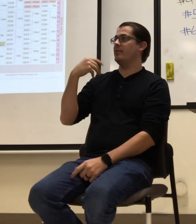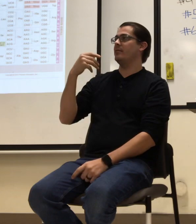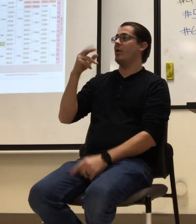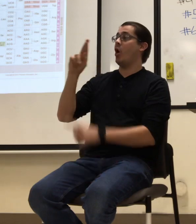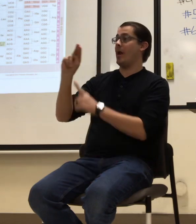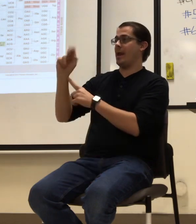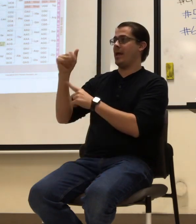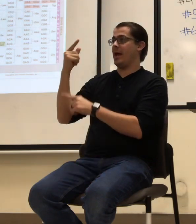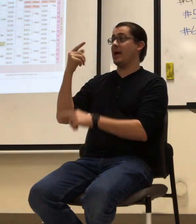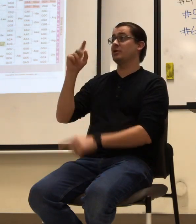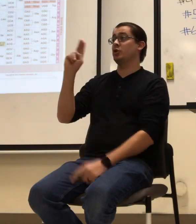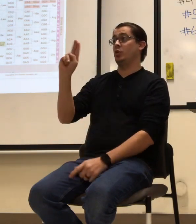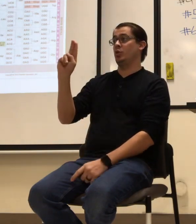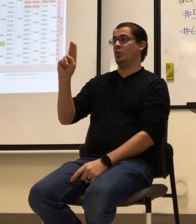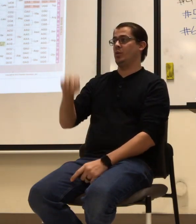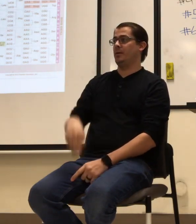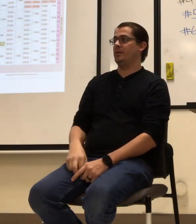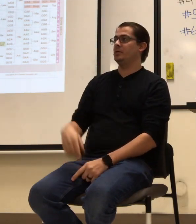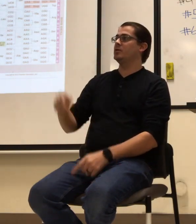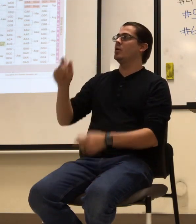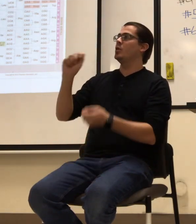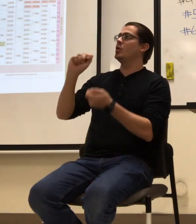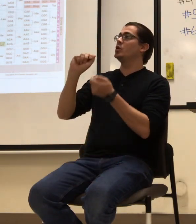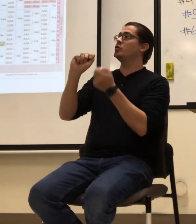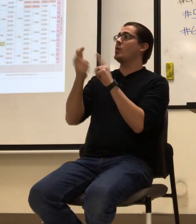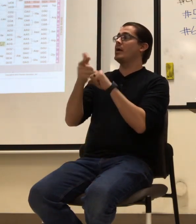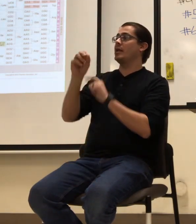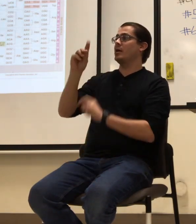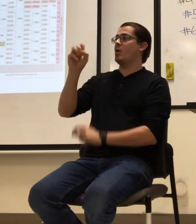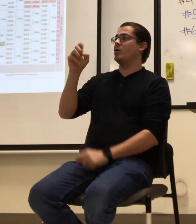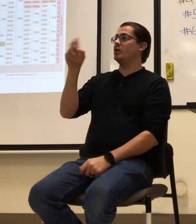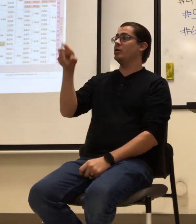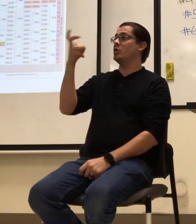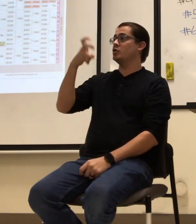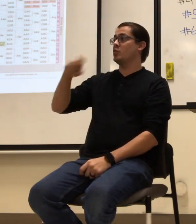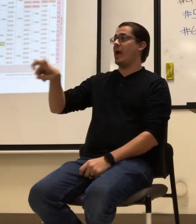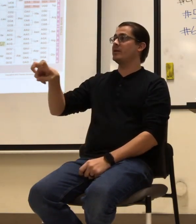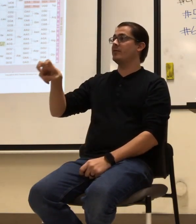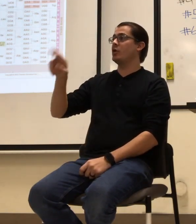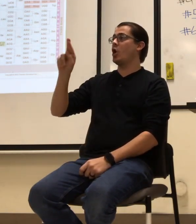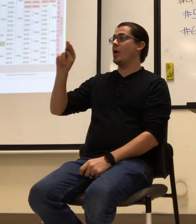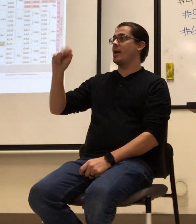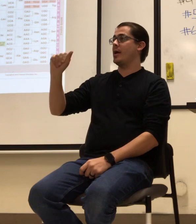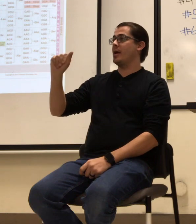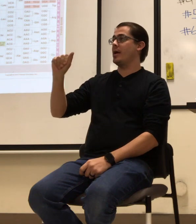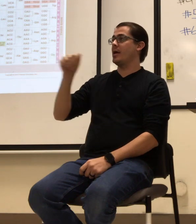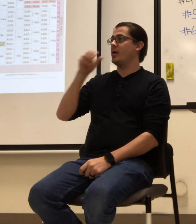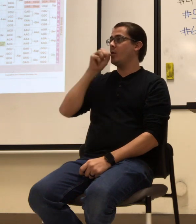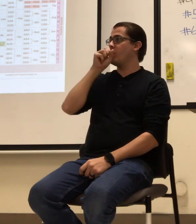to translate the code, you need the transfer RNA. I'll use orange.